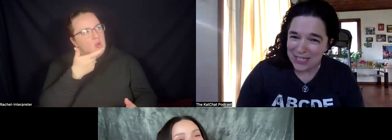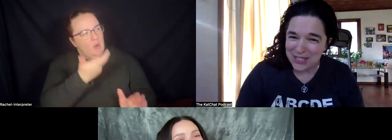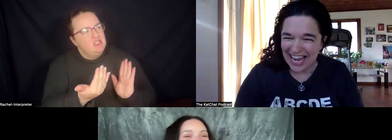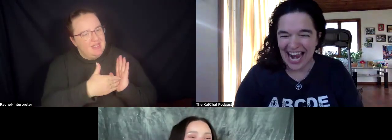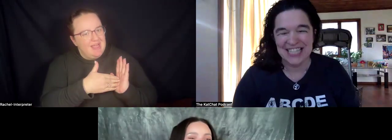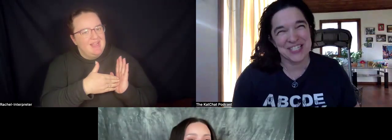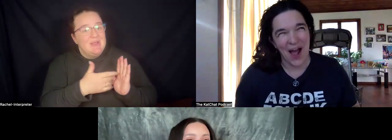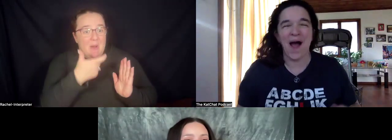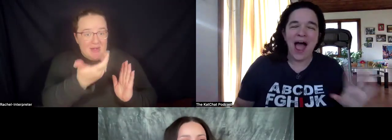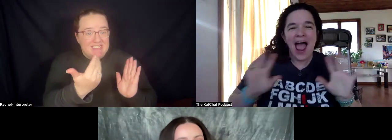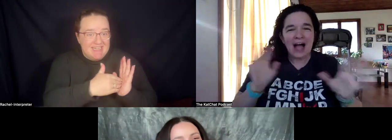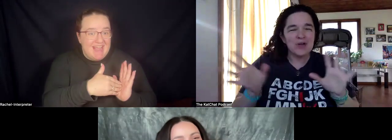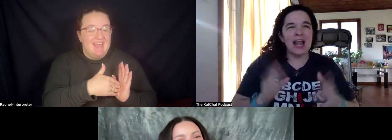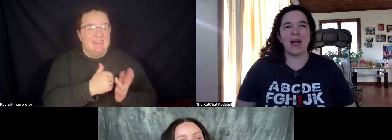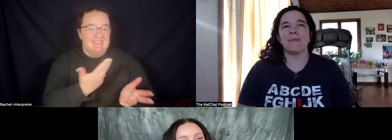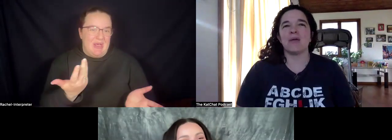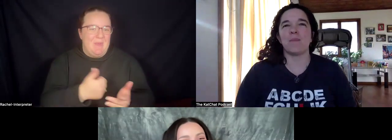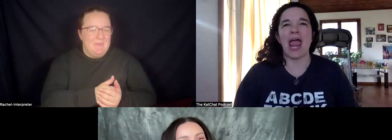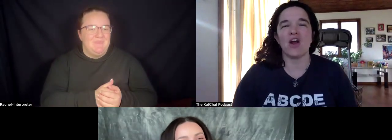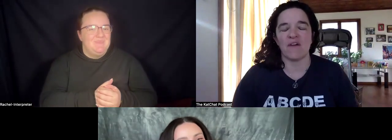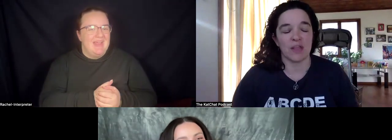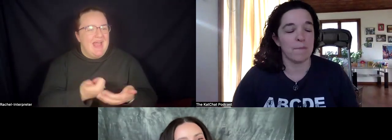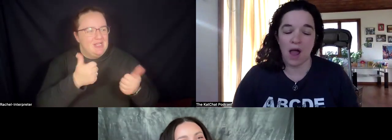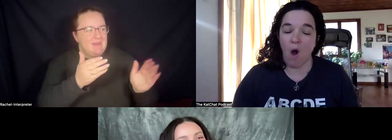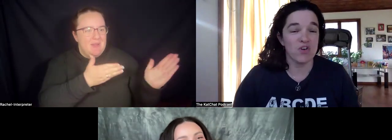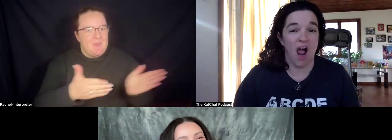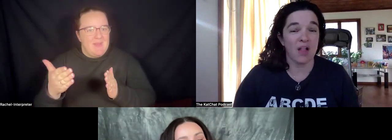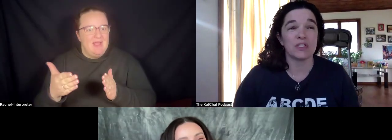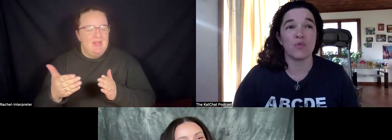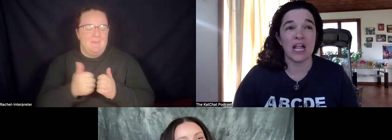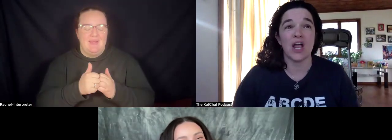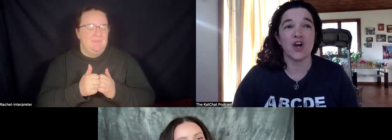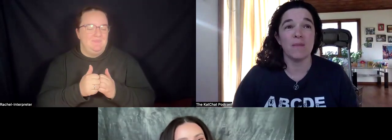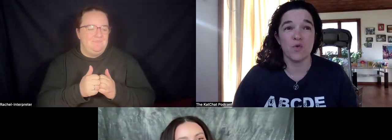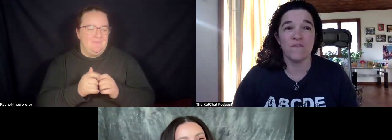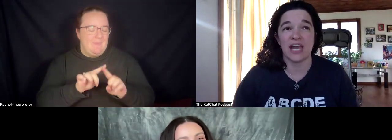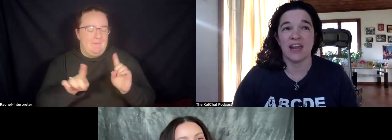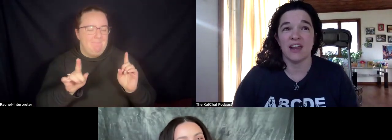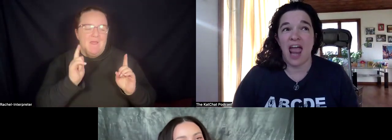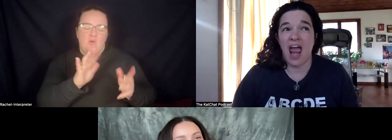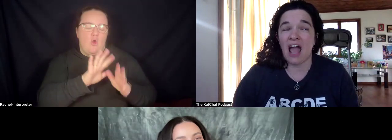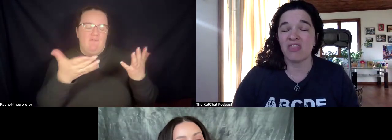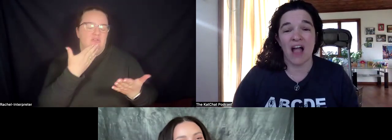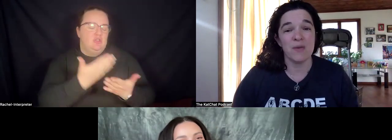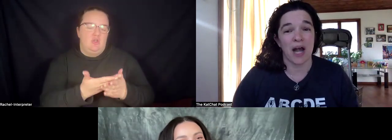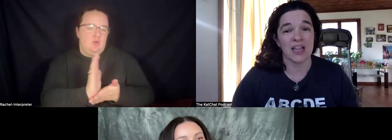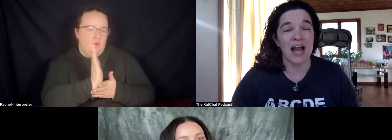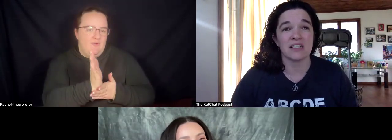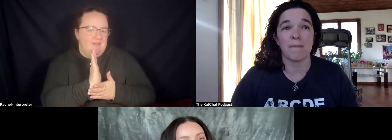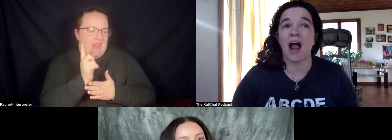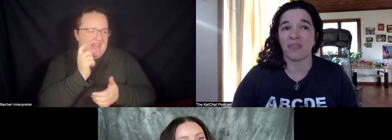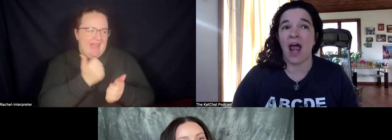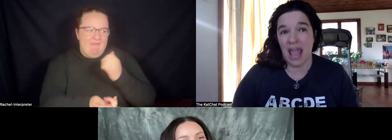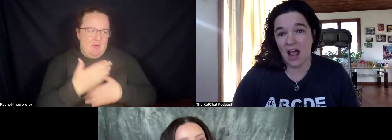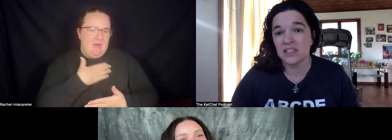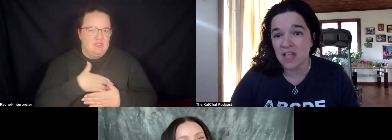I watched Oh, it again. So I try to like be prepared and everything, but overall, it was a really good movie. And I think everybody liked